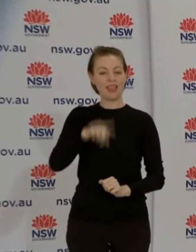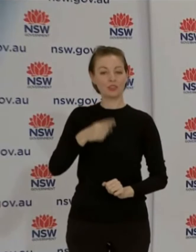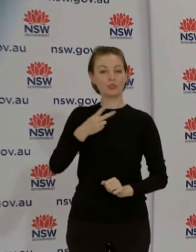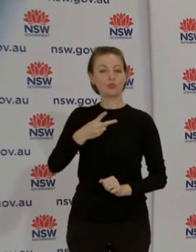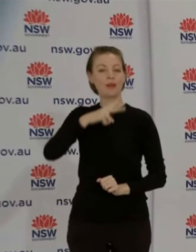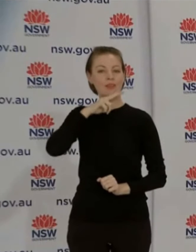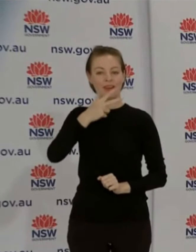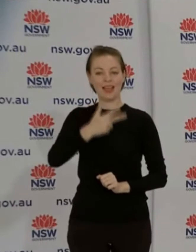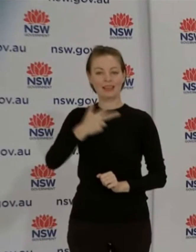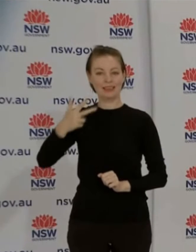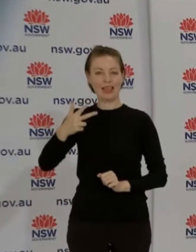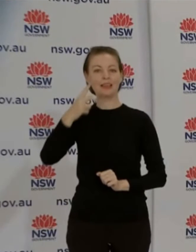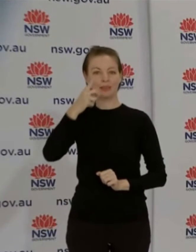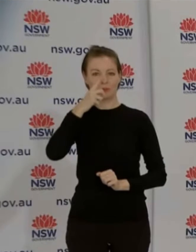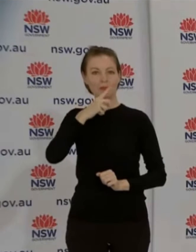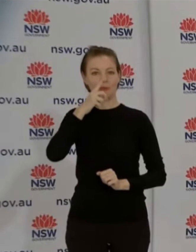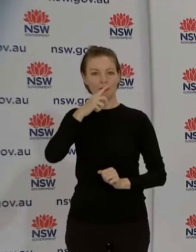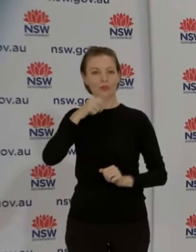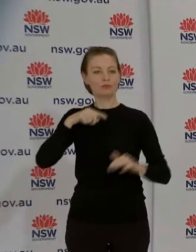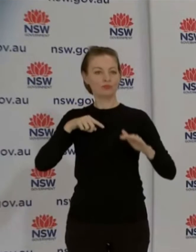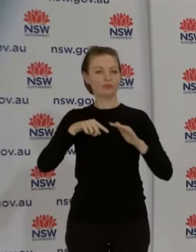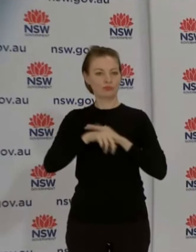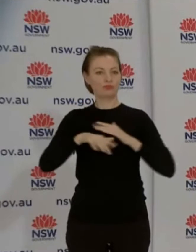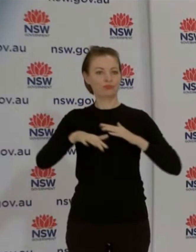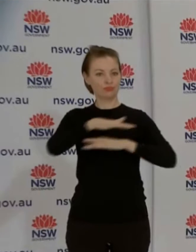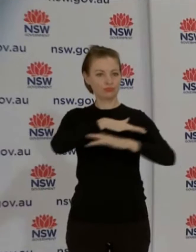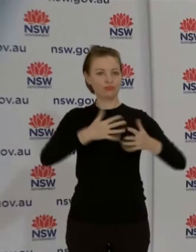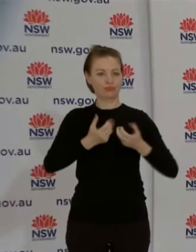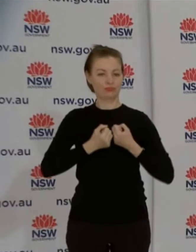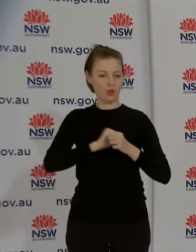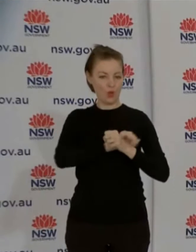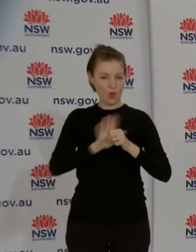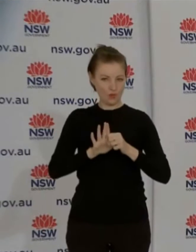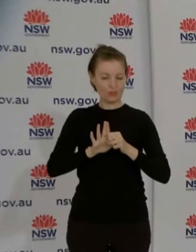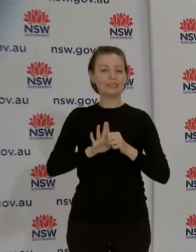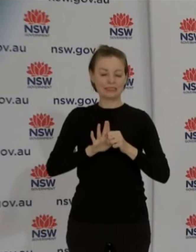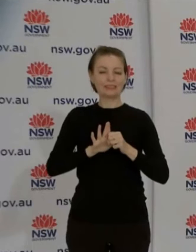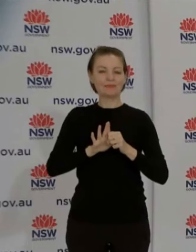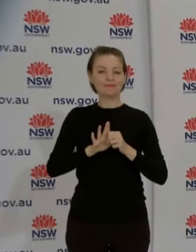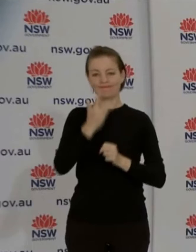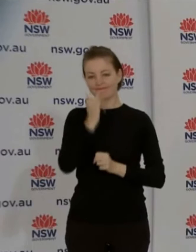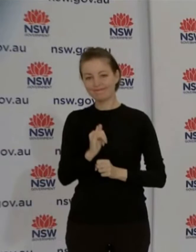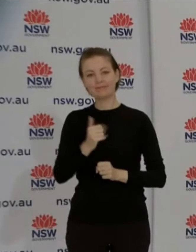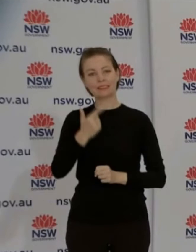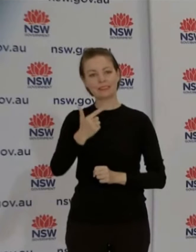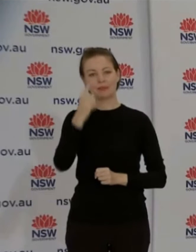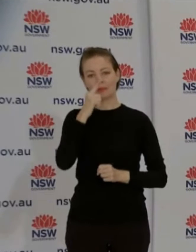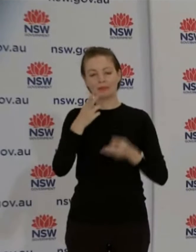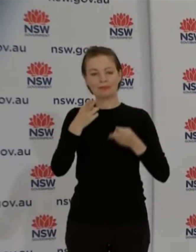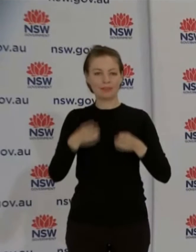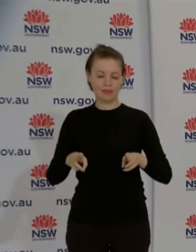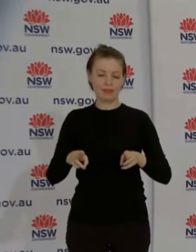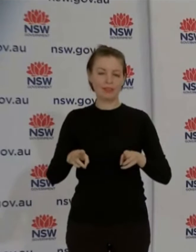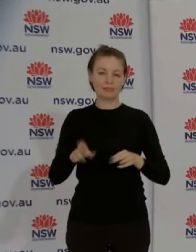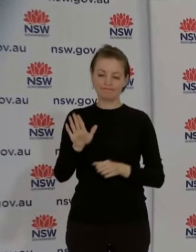cases of community transmission. Unfortunately, there were 7 deaths, and we extend our deepest condolences to the family and loved